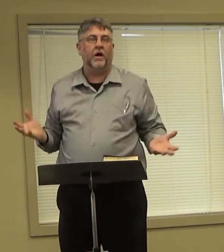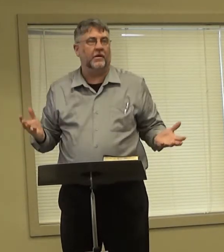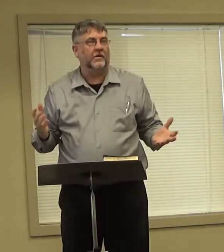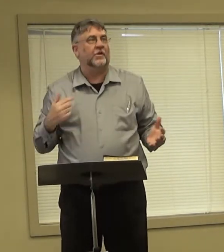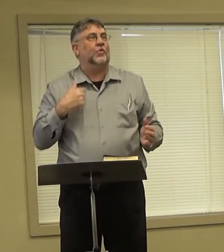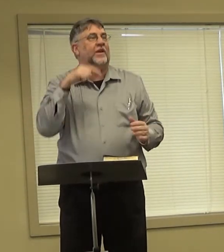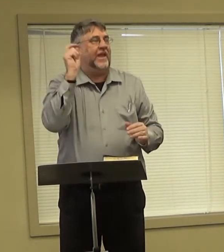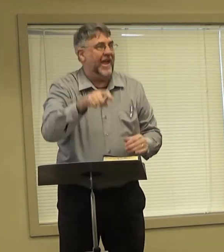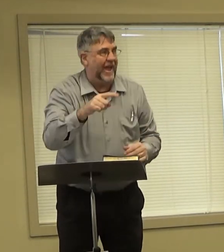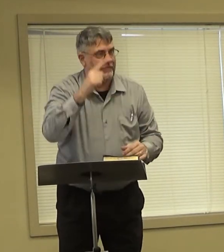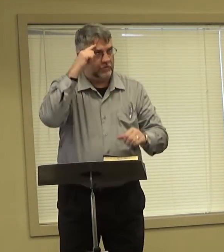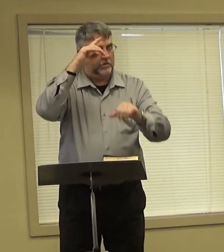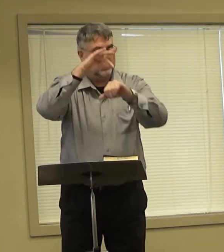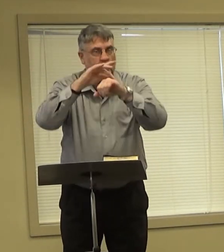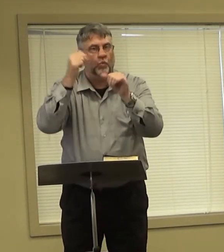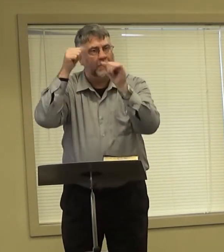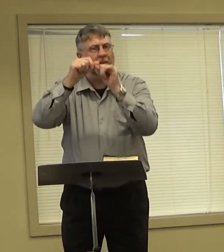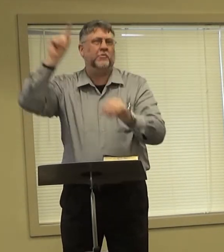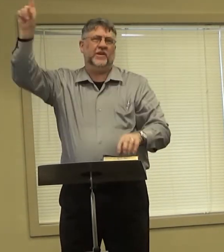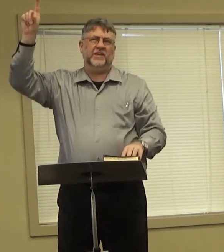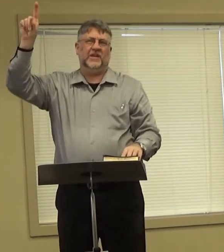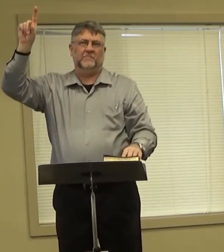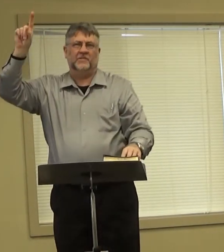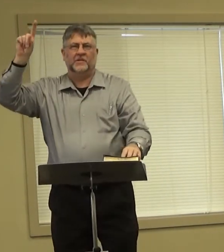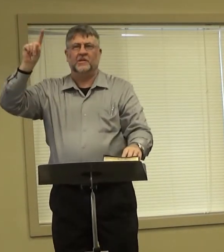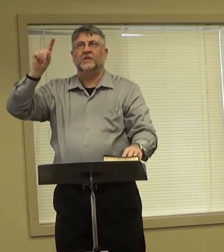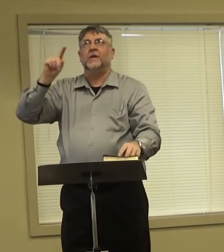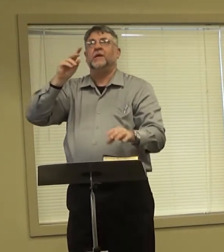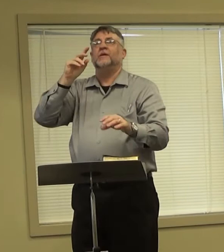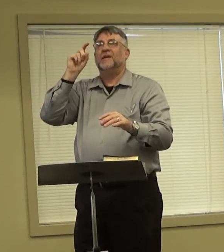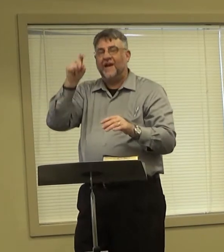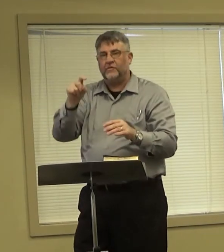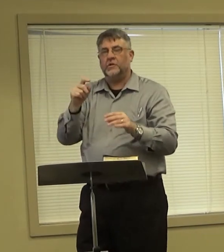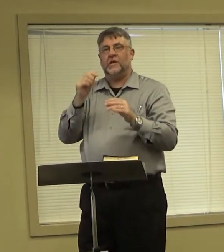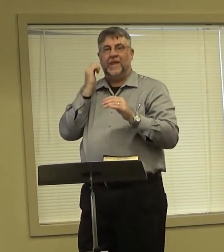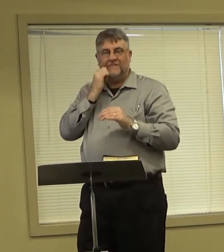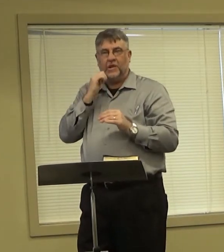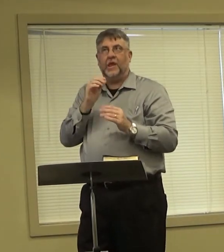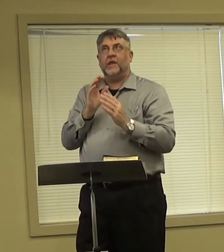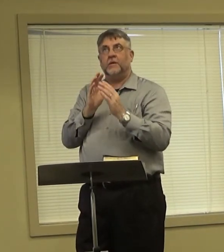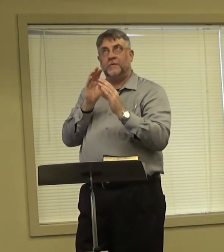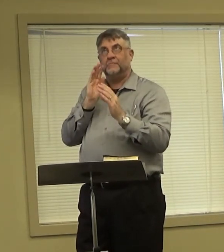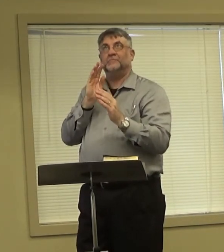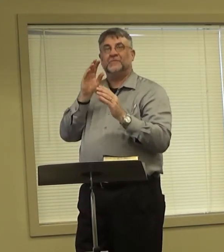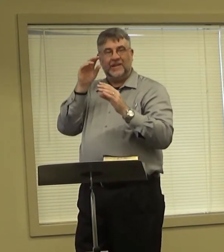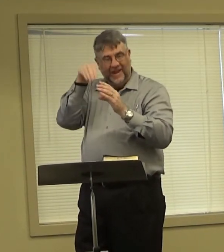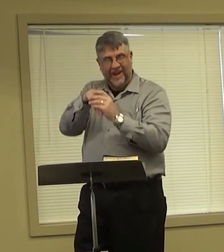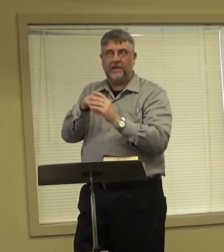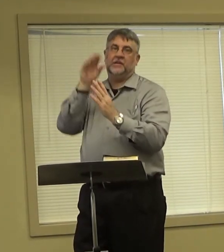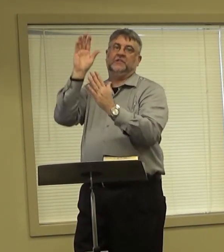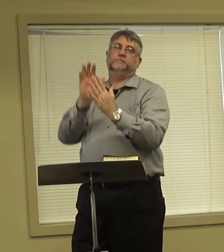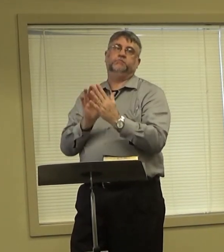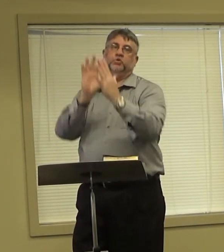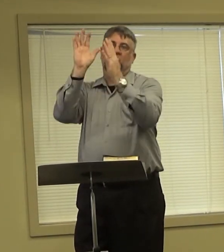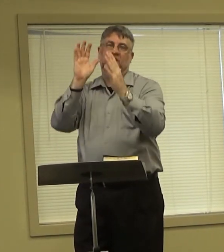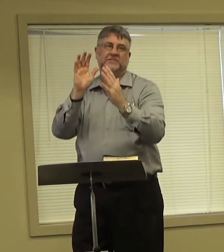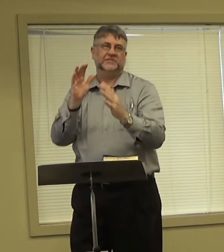God, work, forget, and get busy with your day. But it's so important to keep your hearts and minds on him. To be